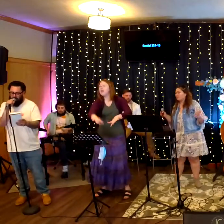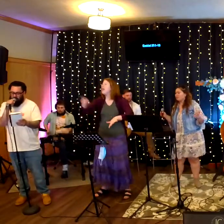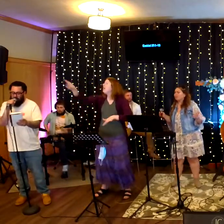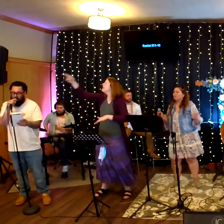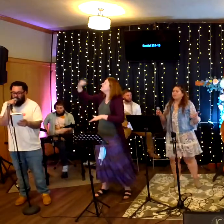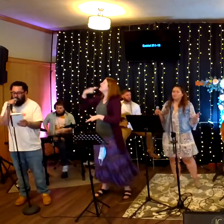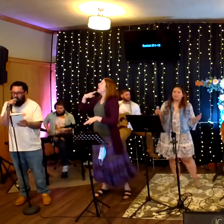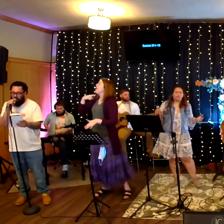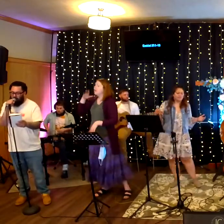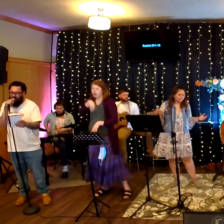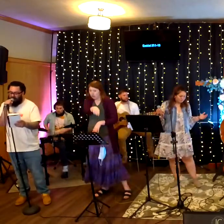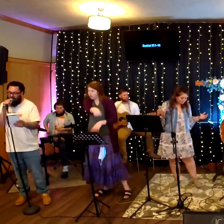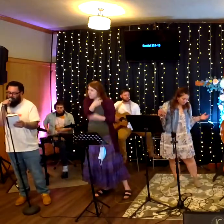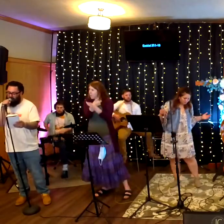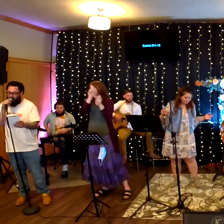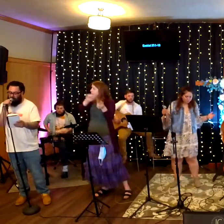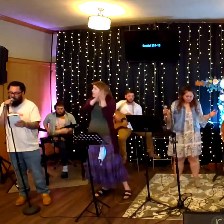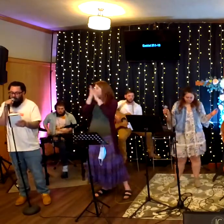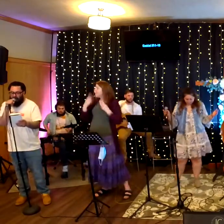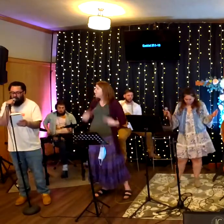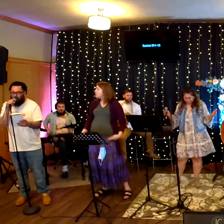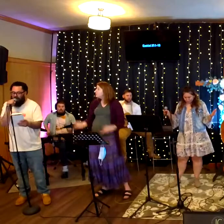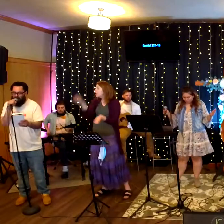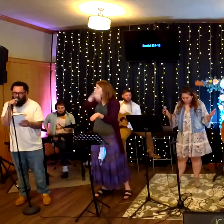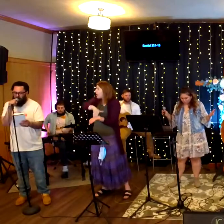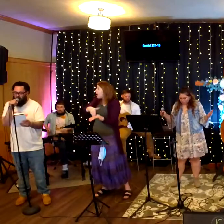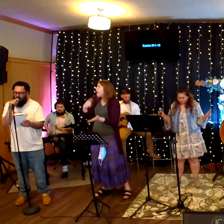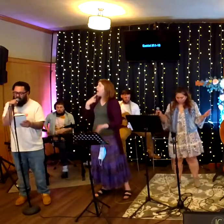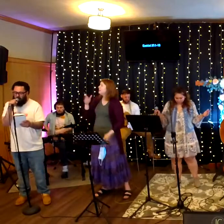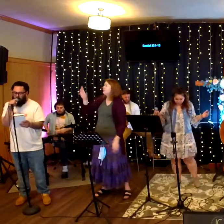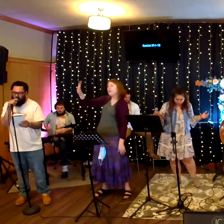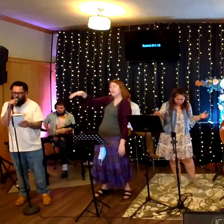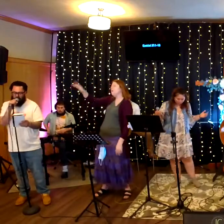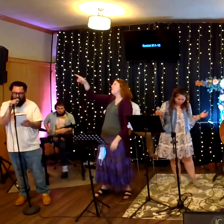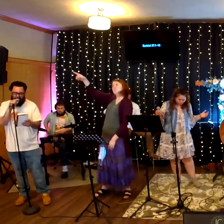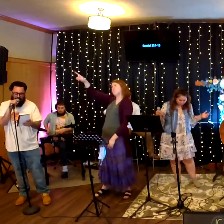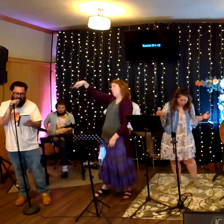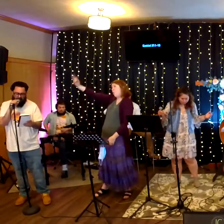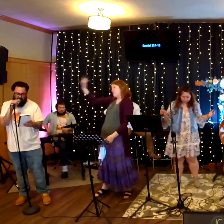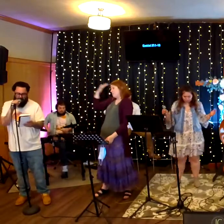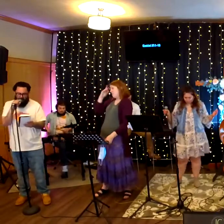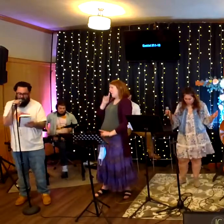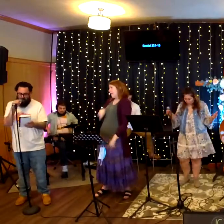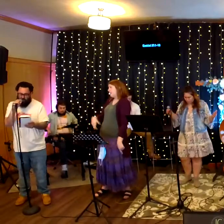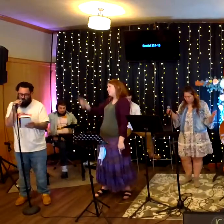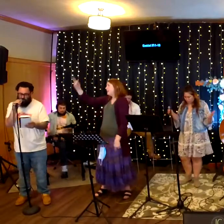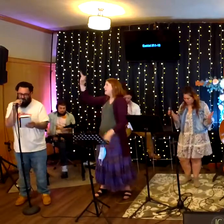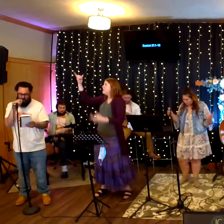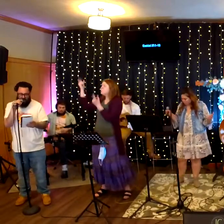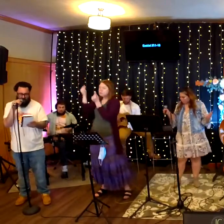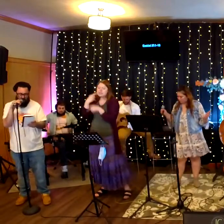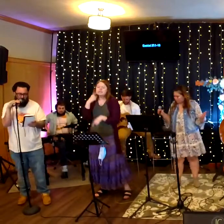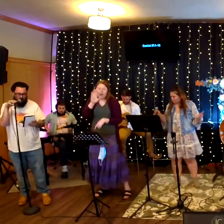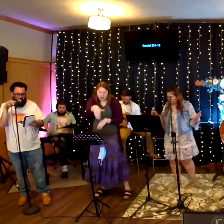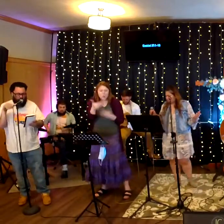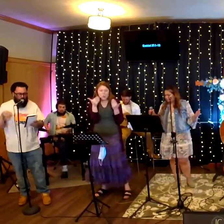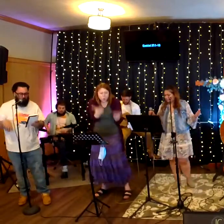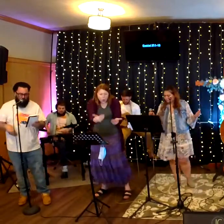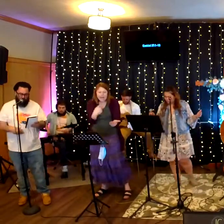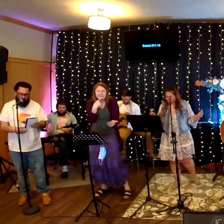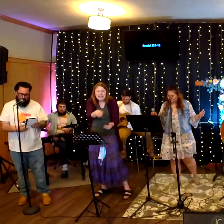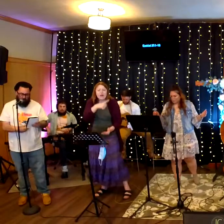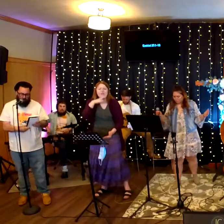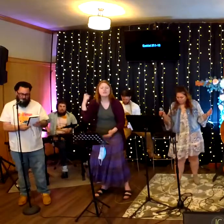son, can these bones come back to life? I replied, Lord God, only you can answer that. He then told me to say,